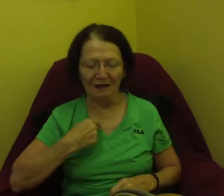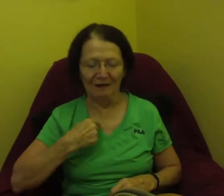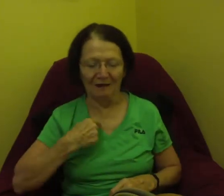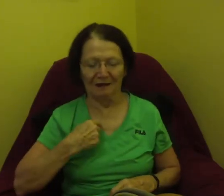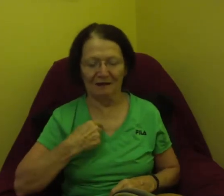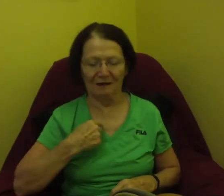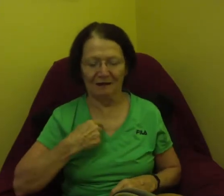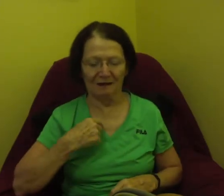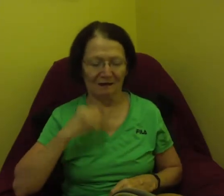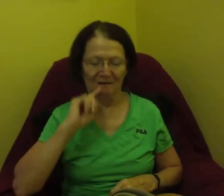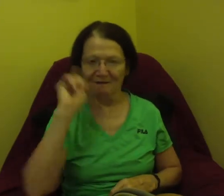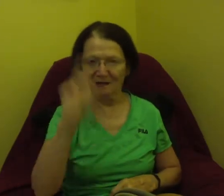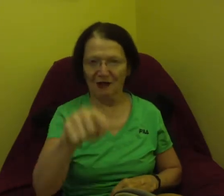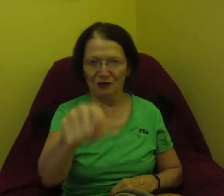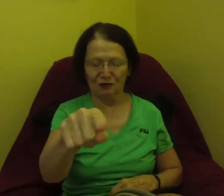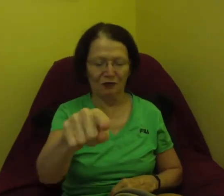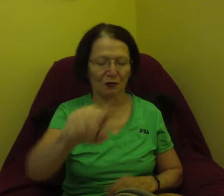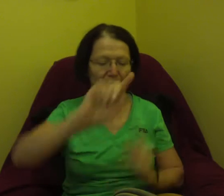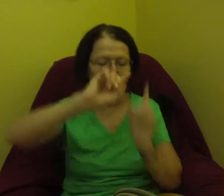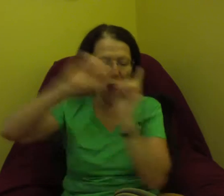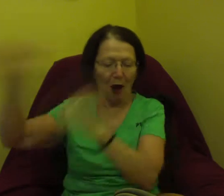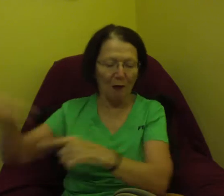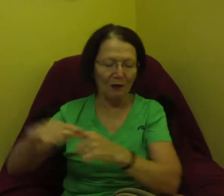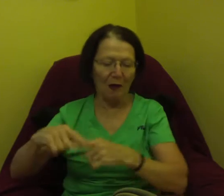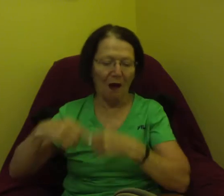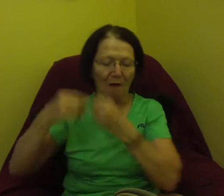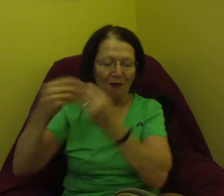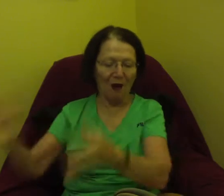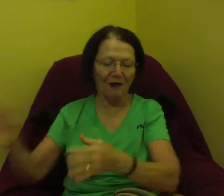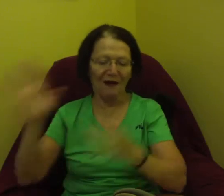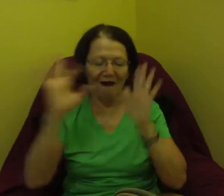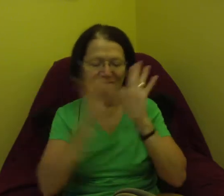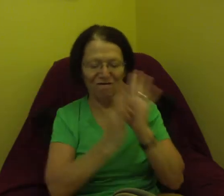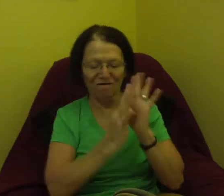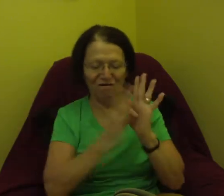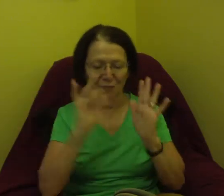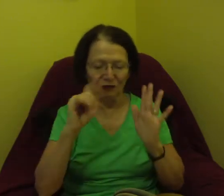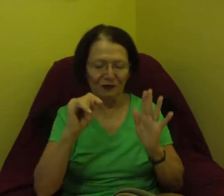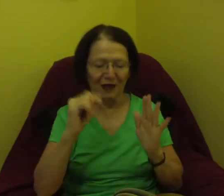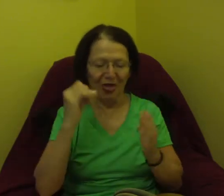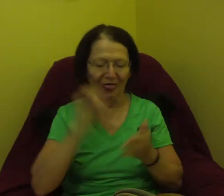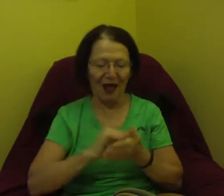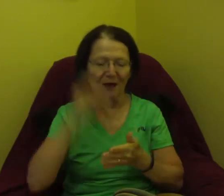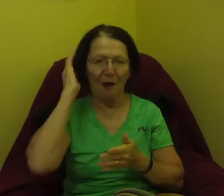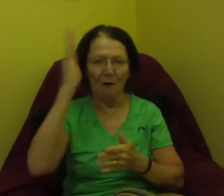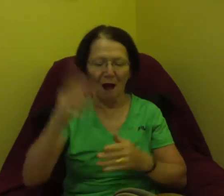you are my food, that's my